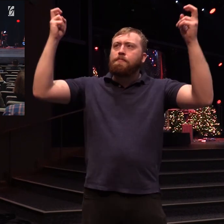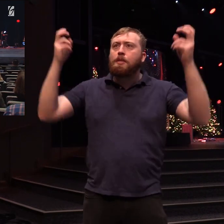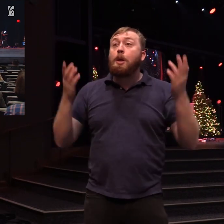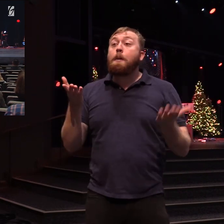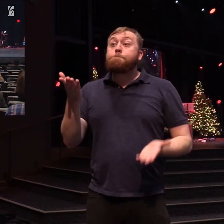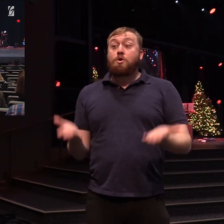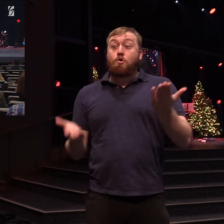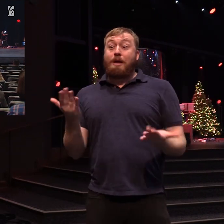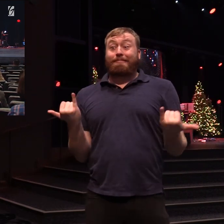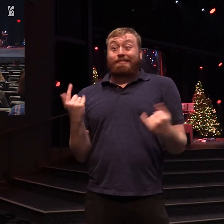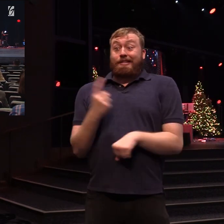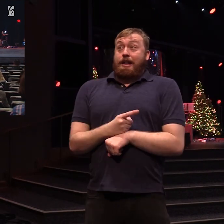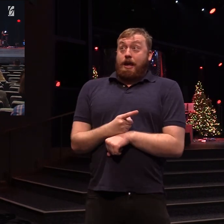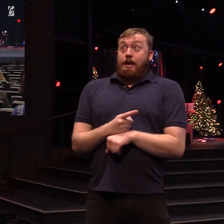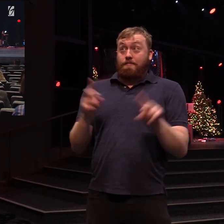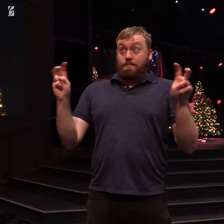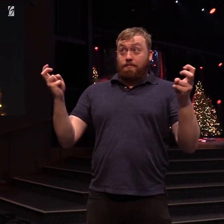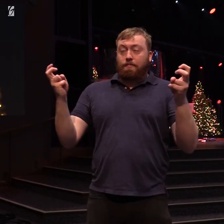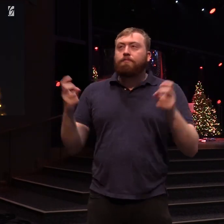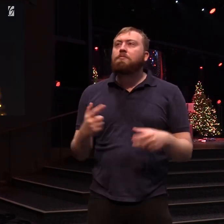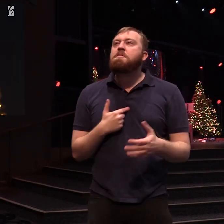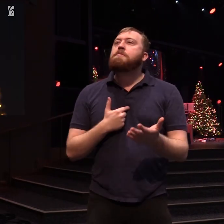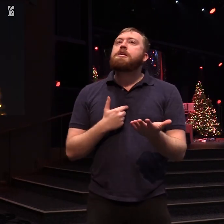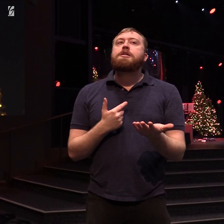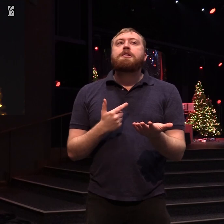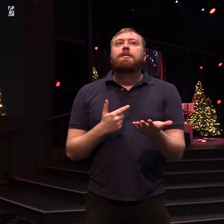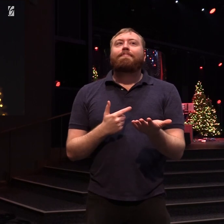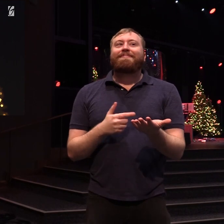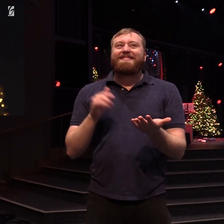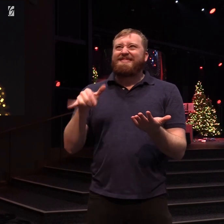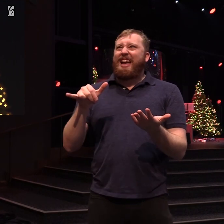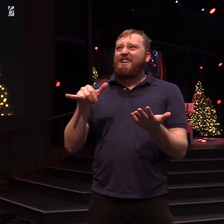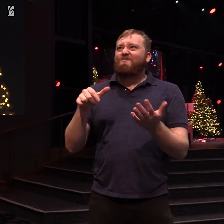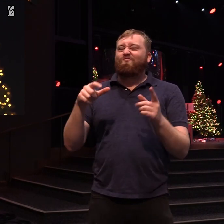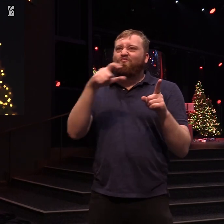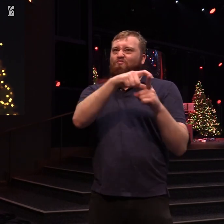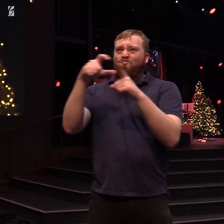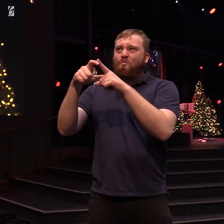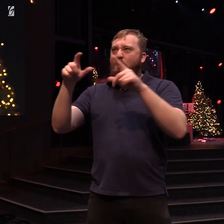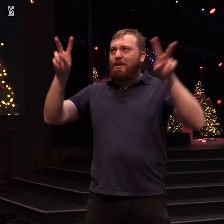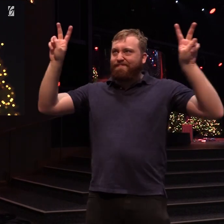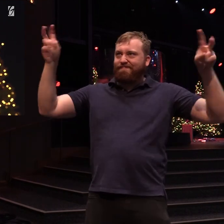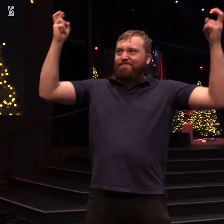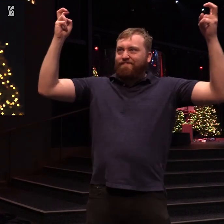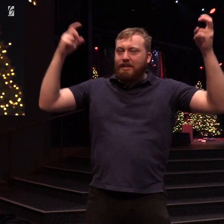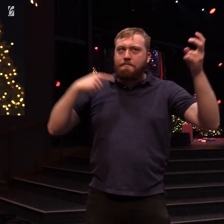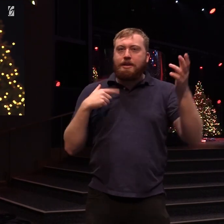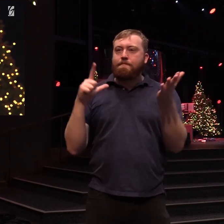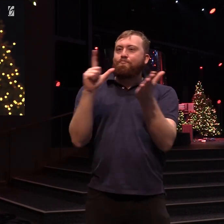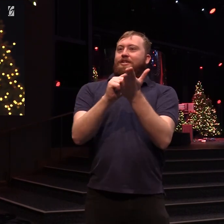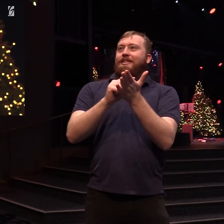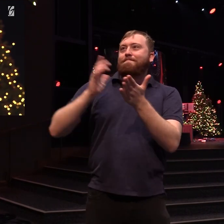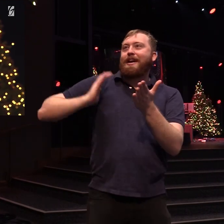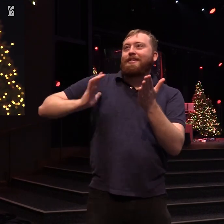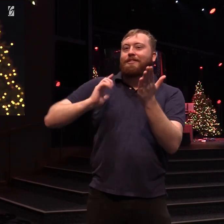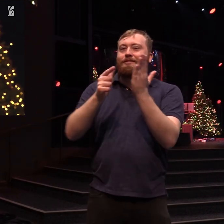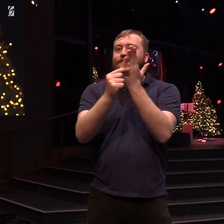Today. I printed Perhaps Today, those two words, on the Sunday bulletin back when we handed them